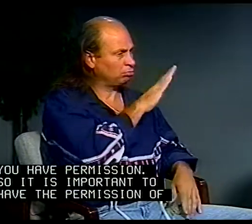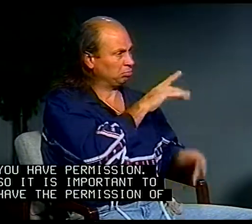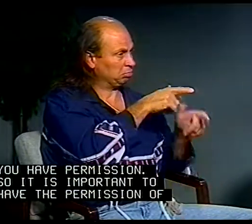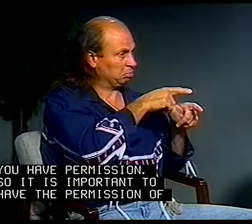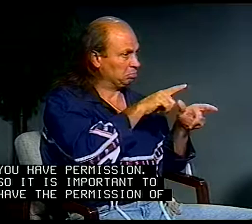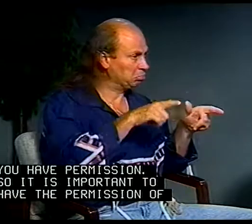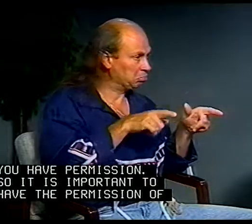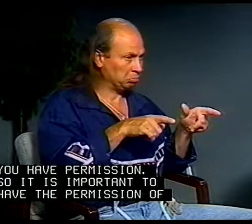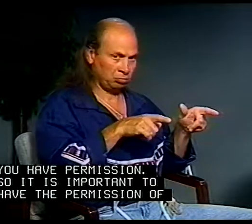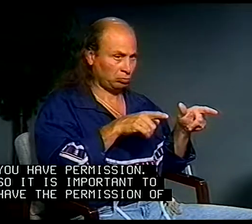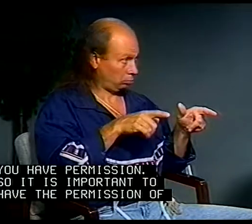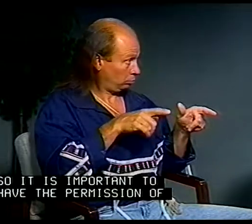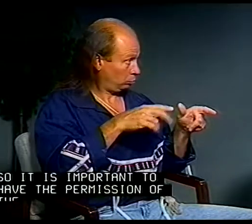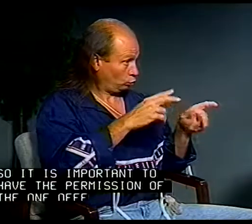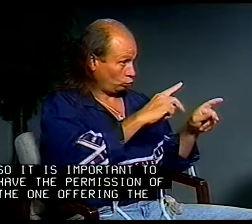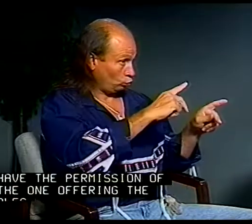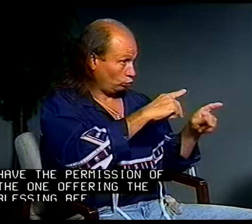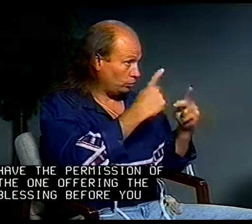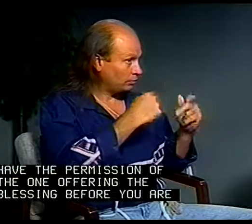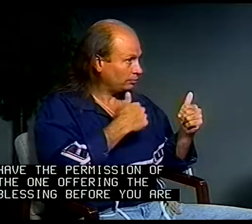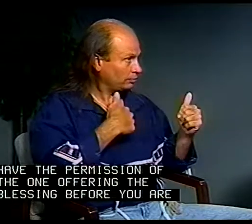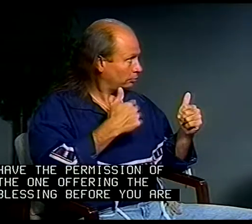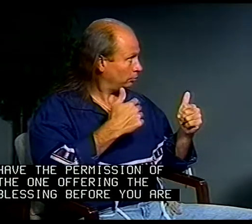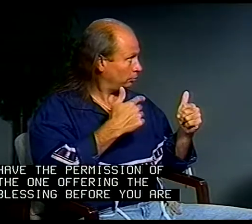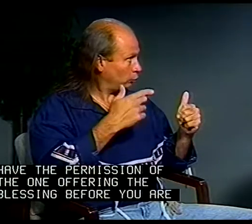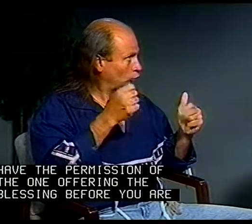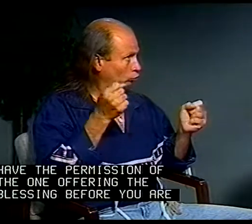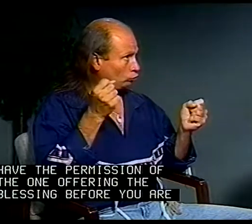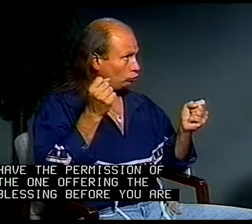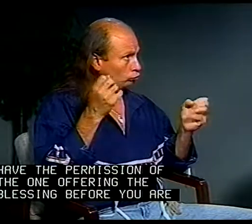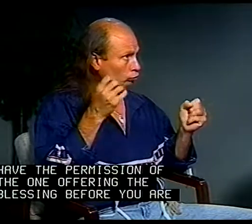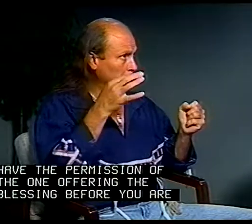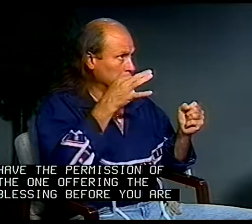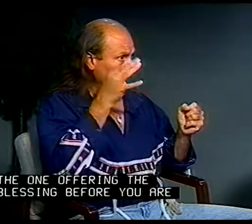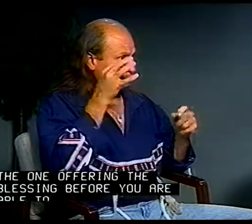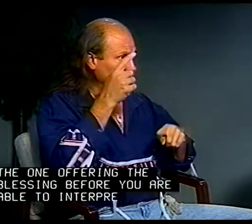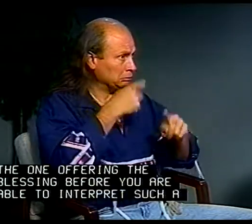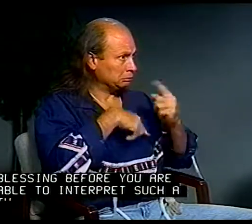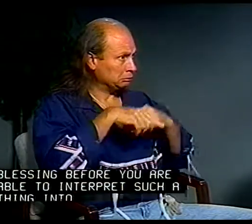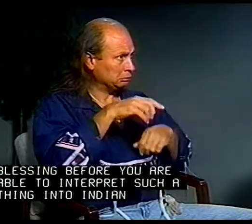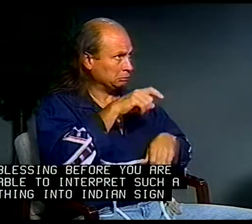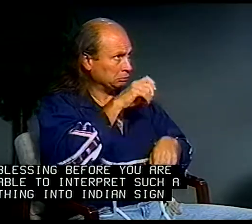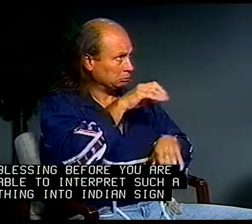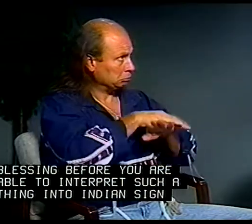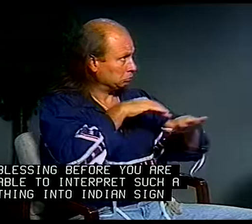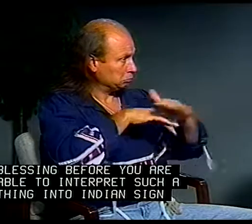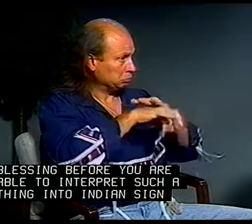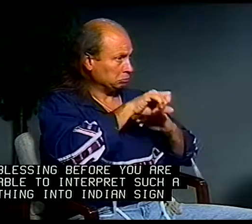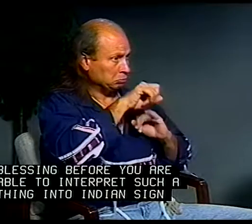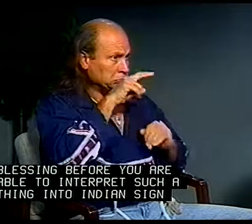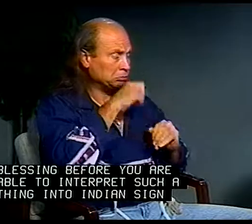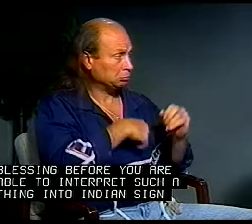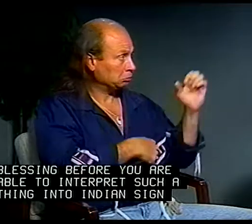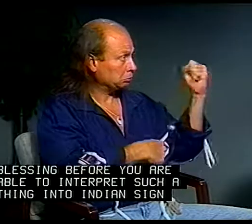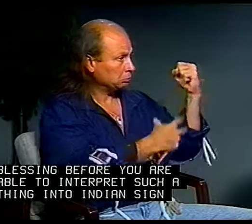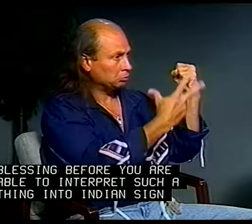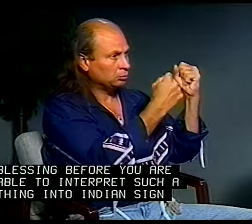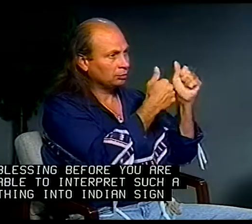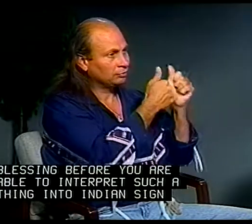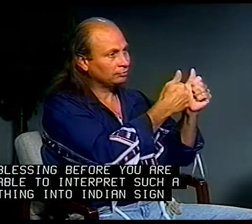So it's important to have the permission of the one offering the blessing before you're able to interpret such a